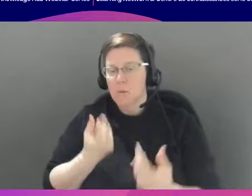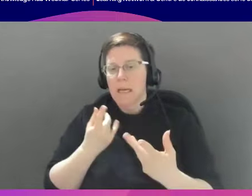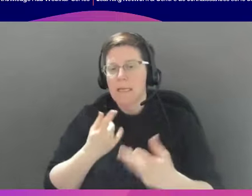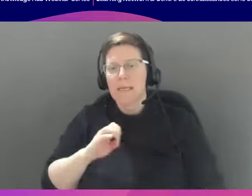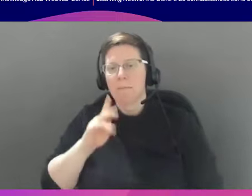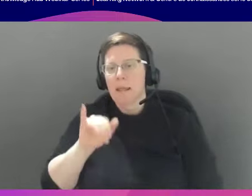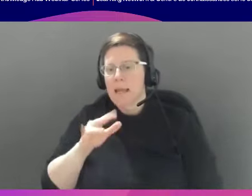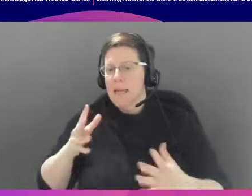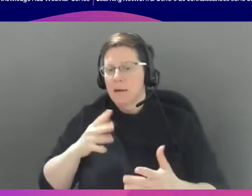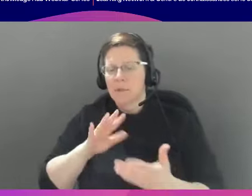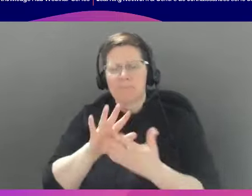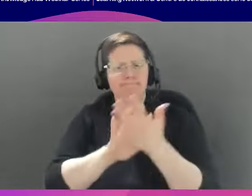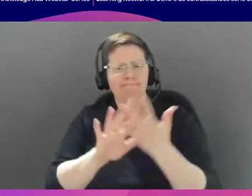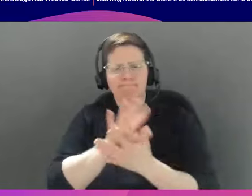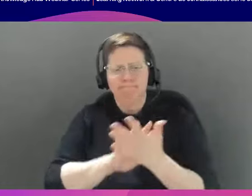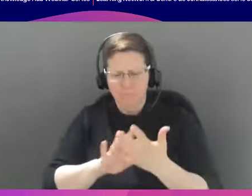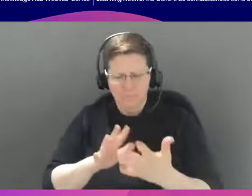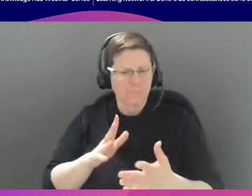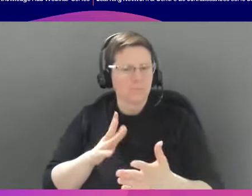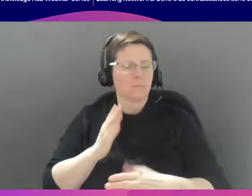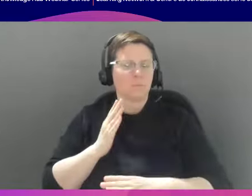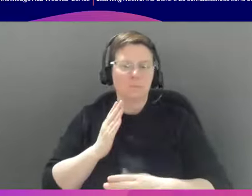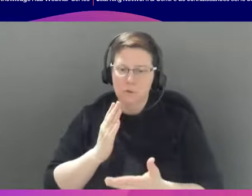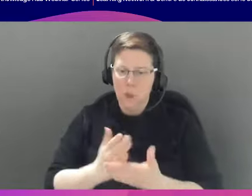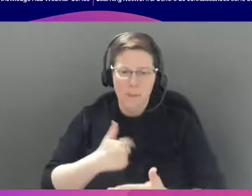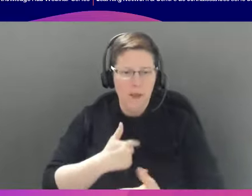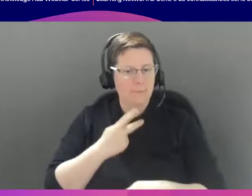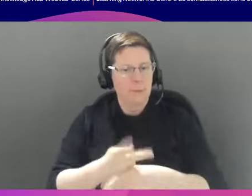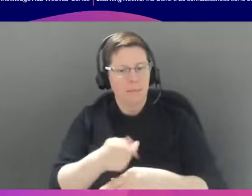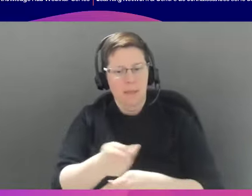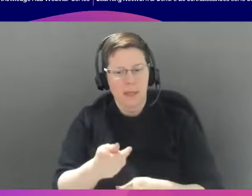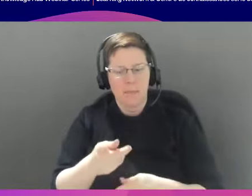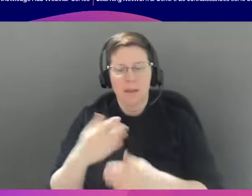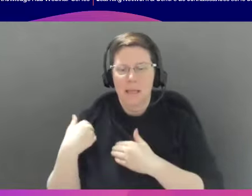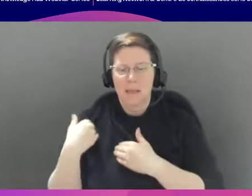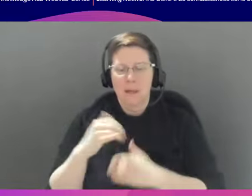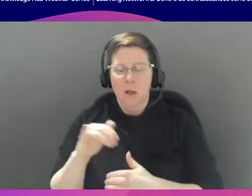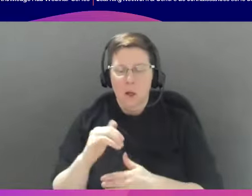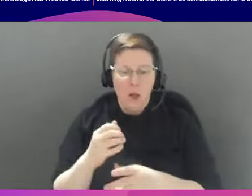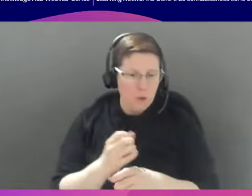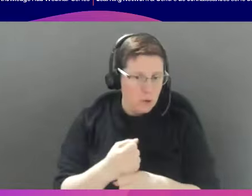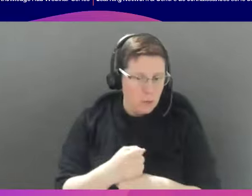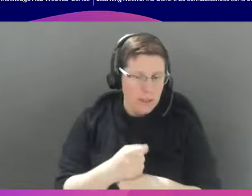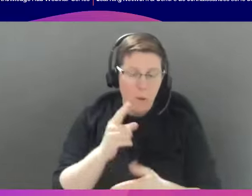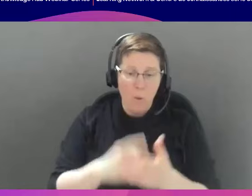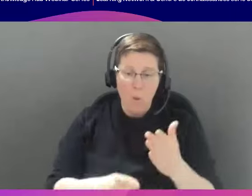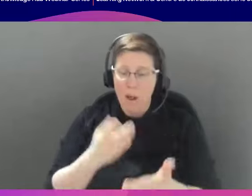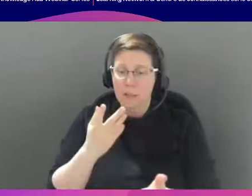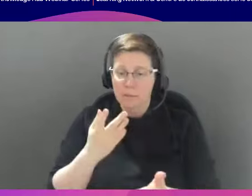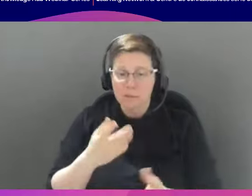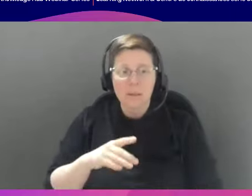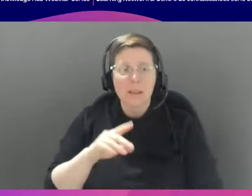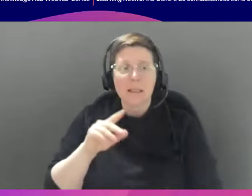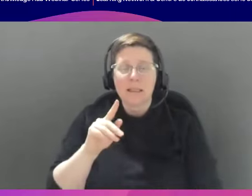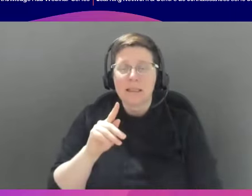judgment, impede accountability, and in some cases, produce what scholar and author